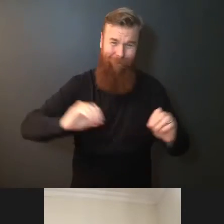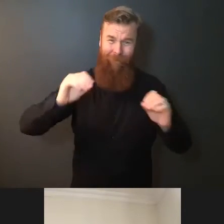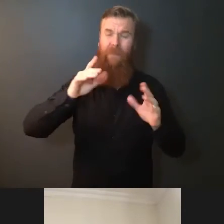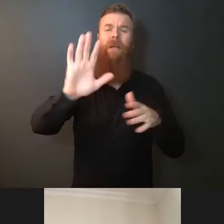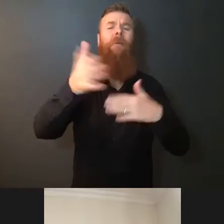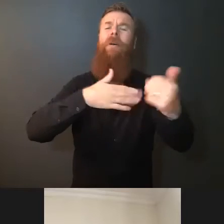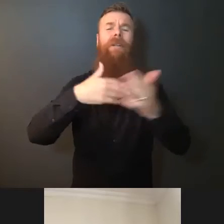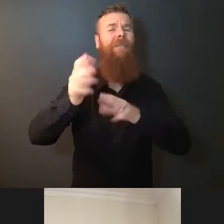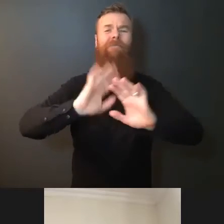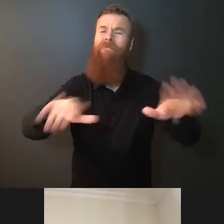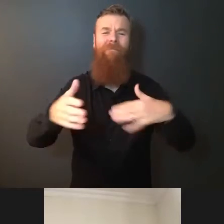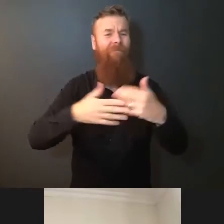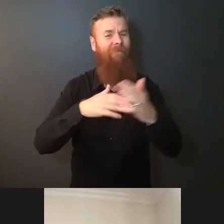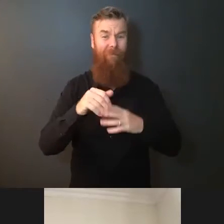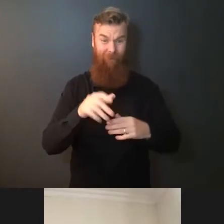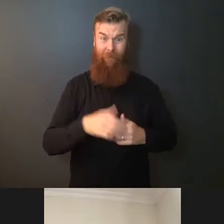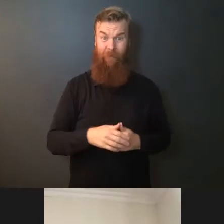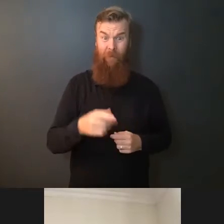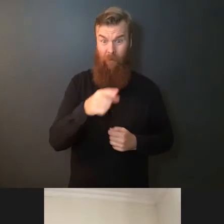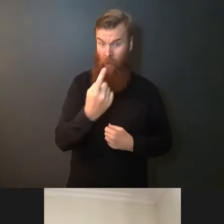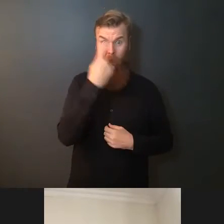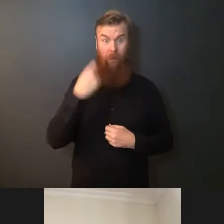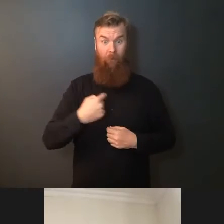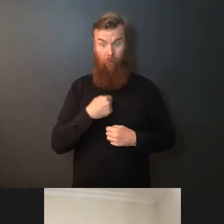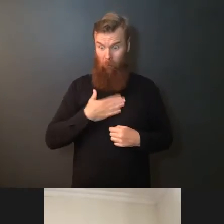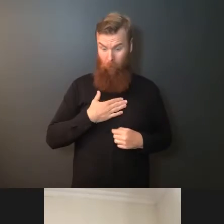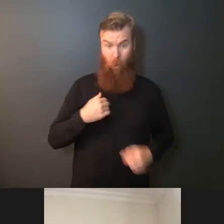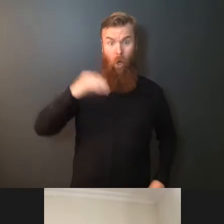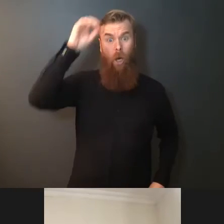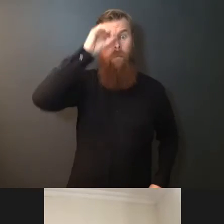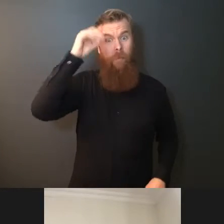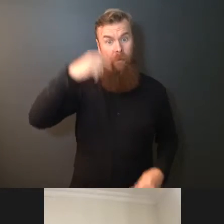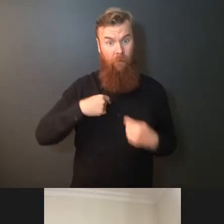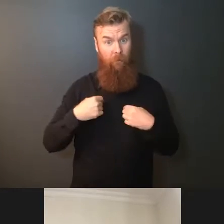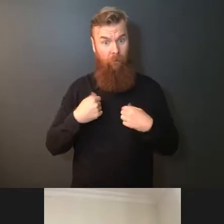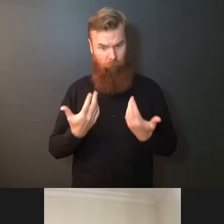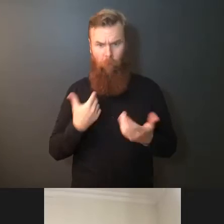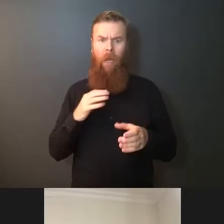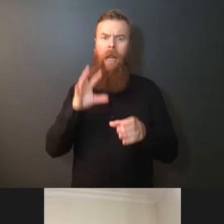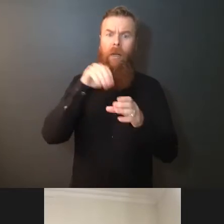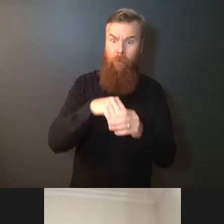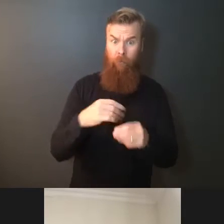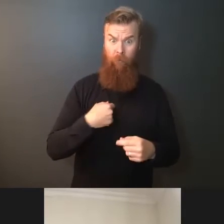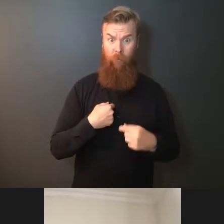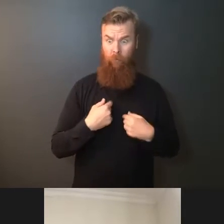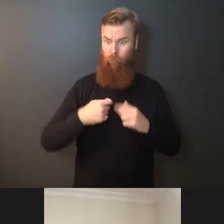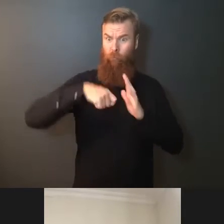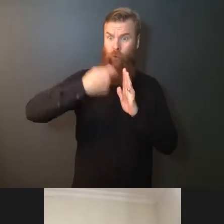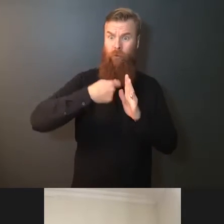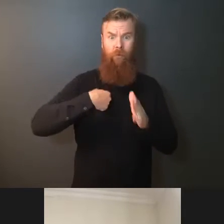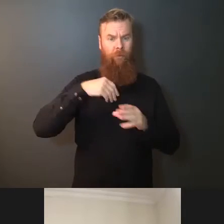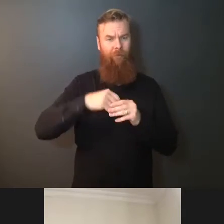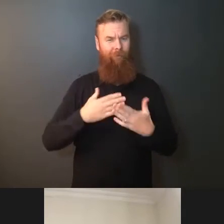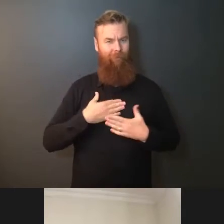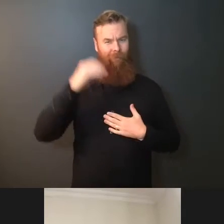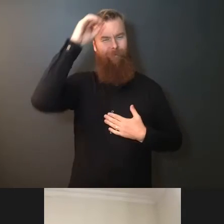me for my opinion, and included me in projects. So I started to get more and more involved.